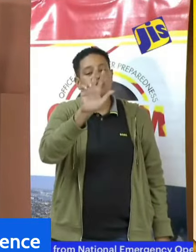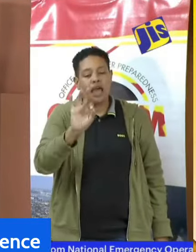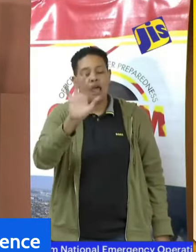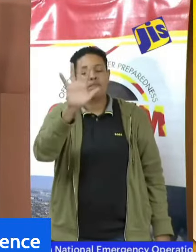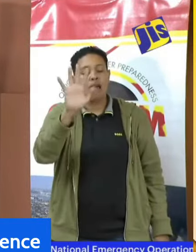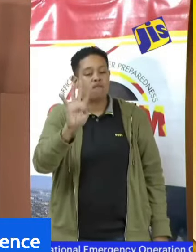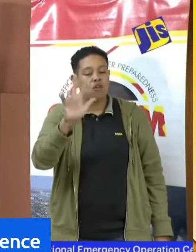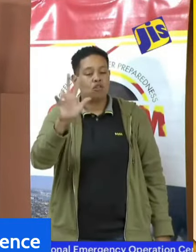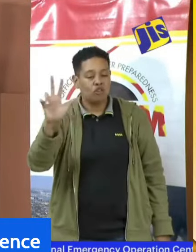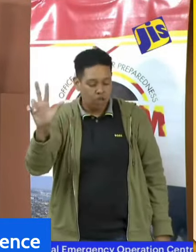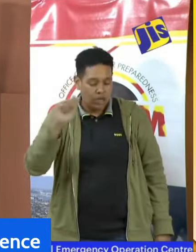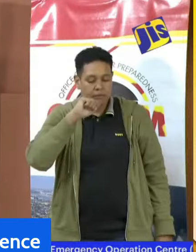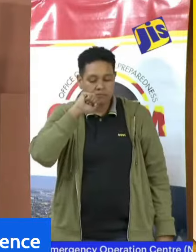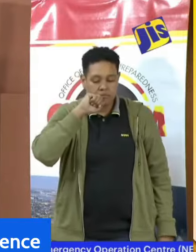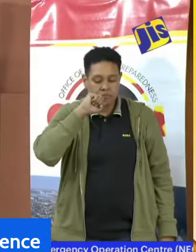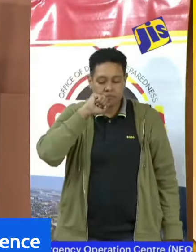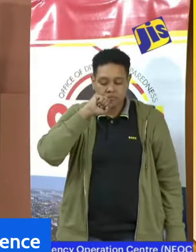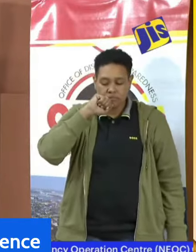888-639-5433.